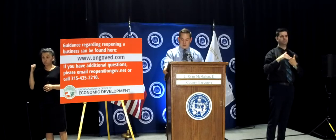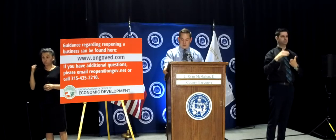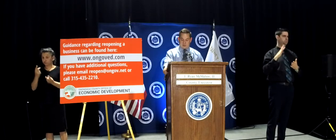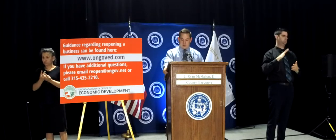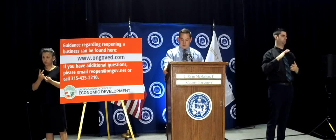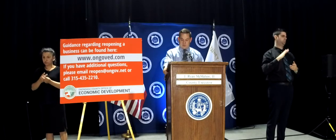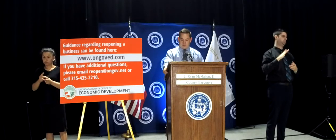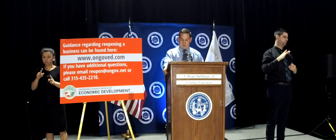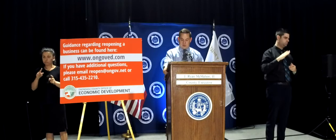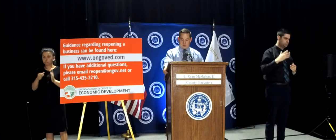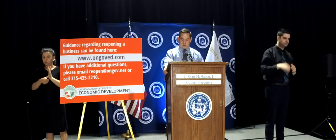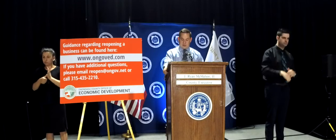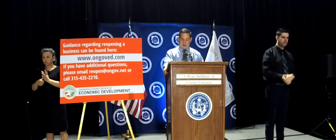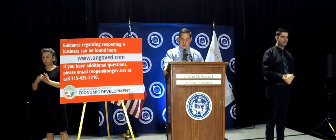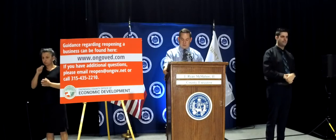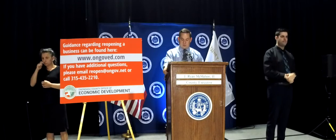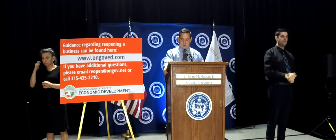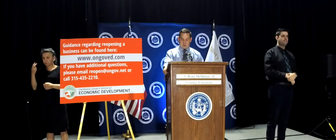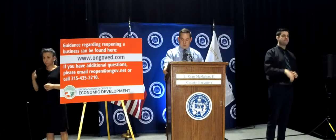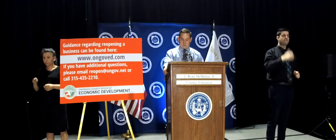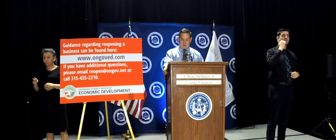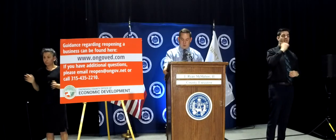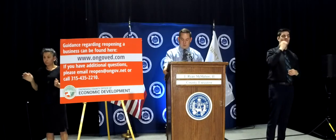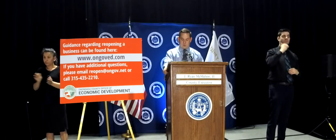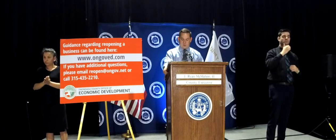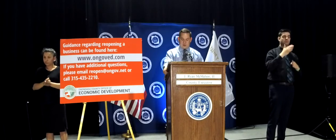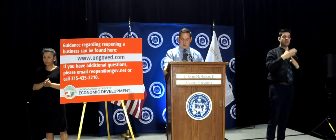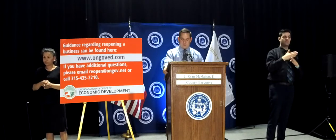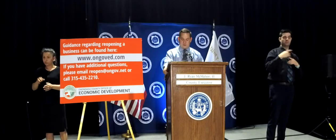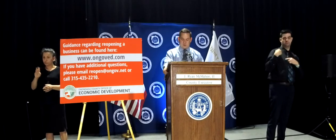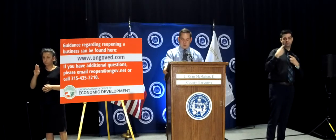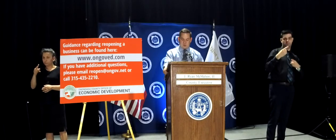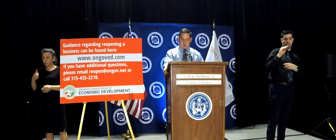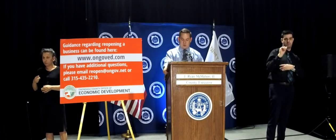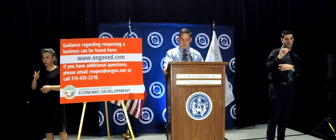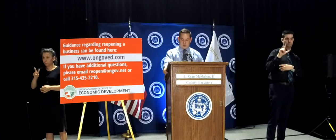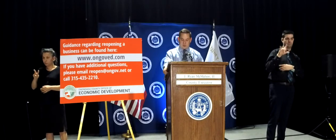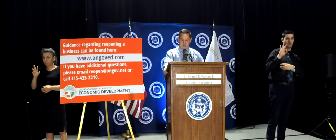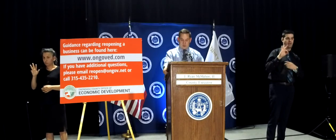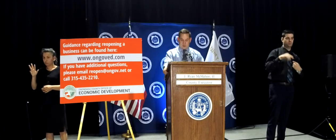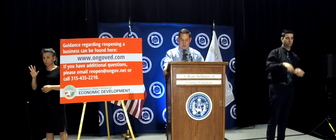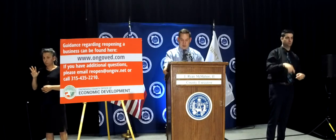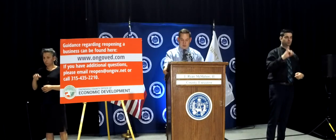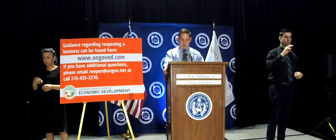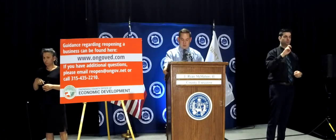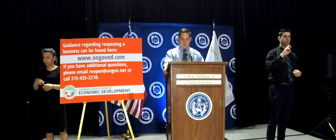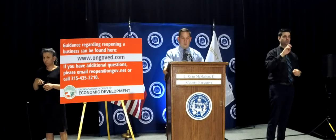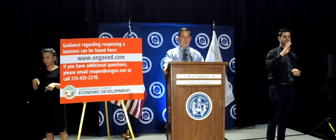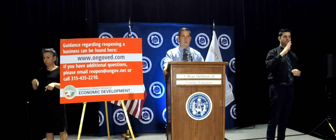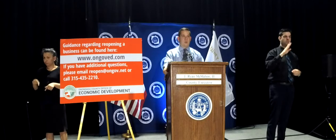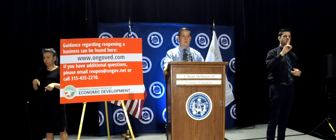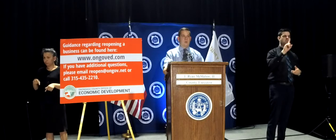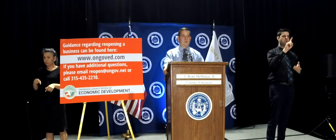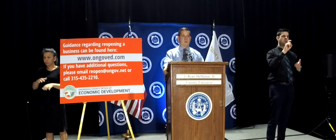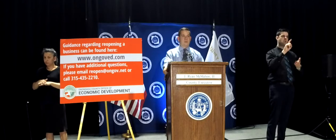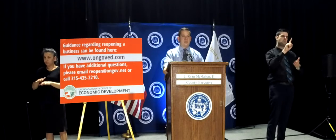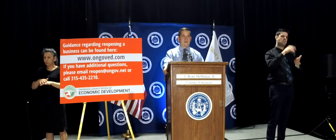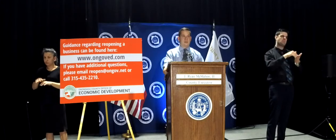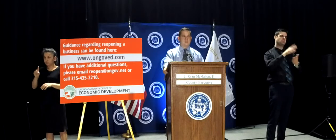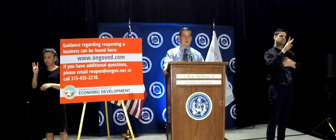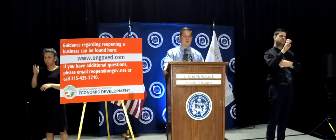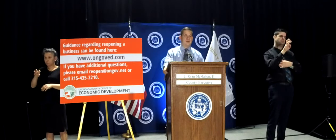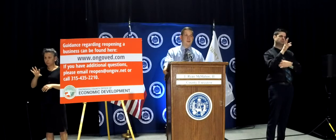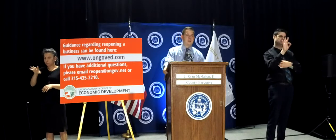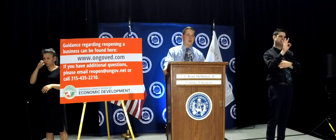of tests from May 29 through June 4th, 1,633. Again, over double the